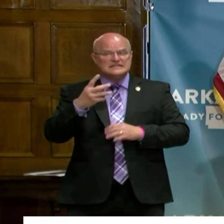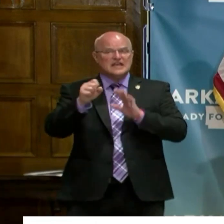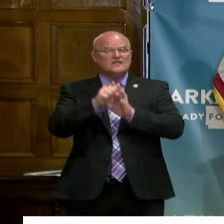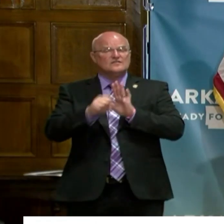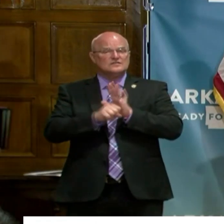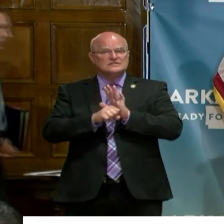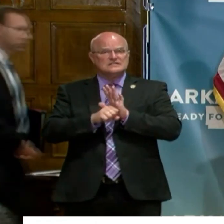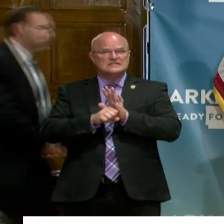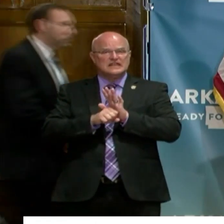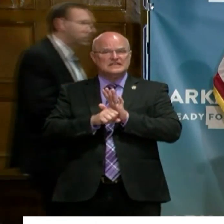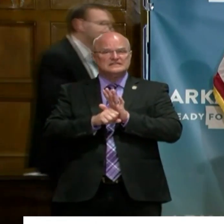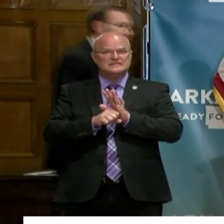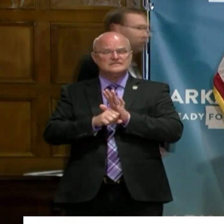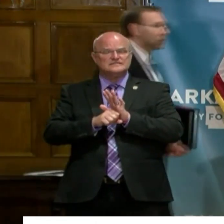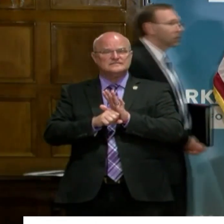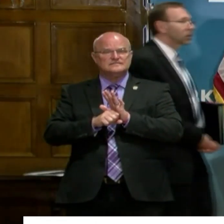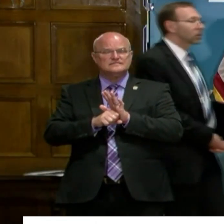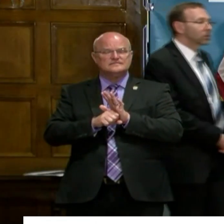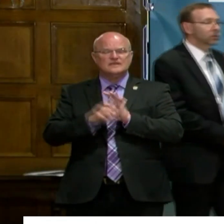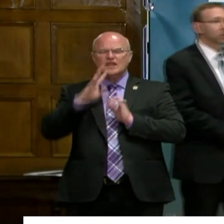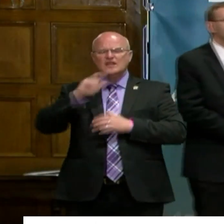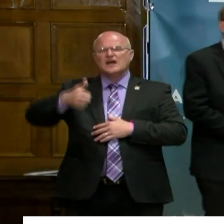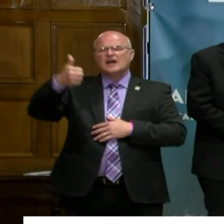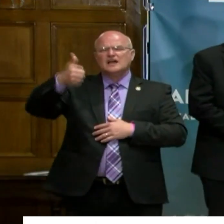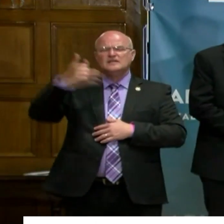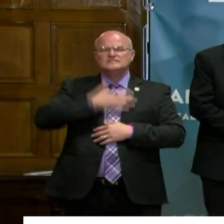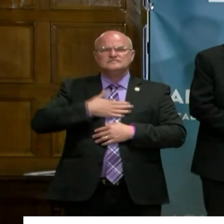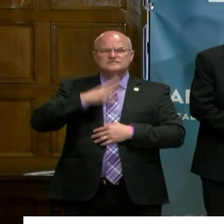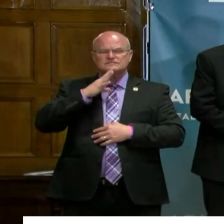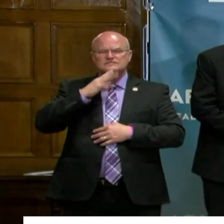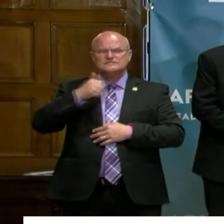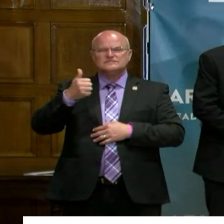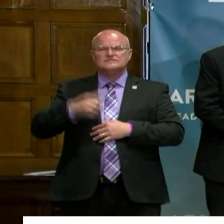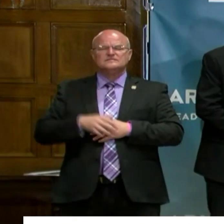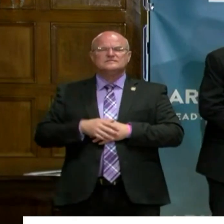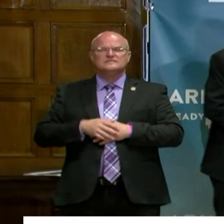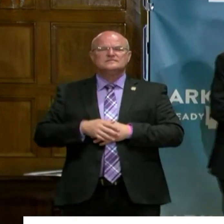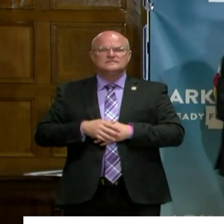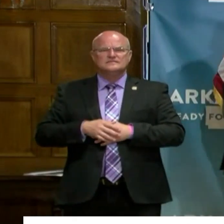are... You speak up just a little bit if you could.